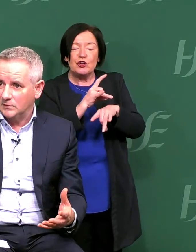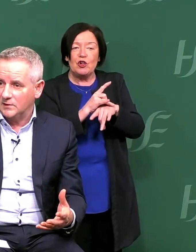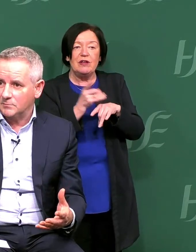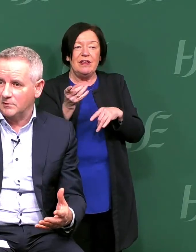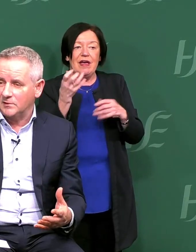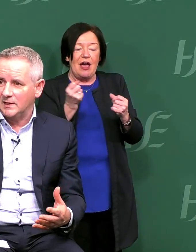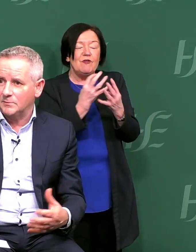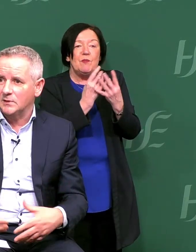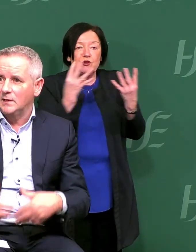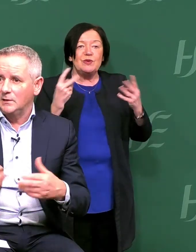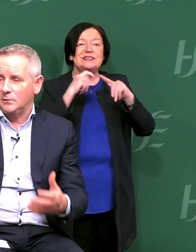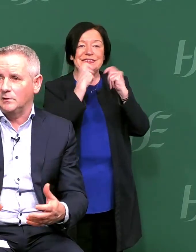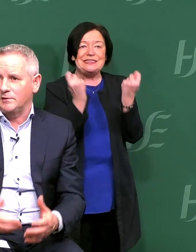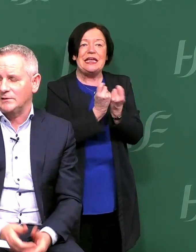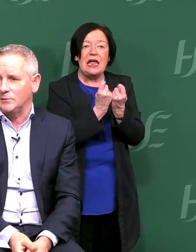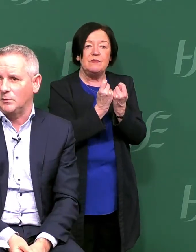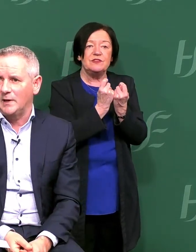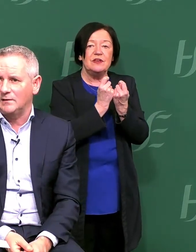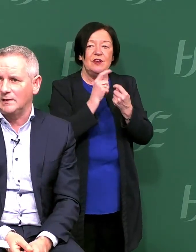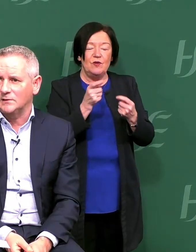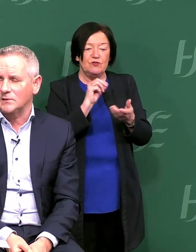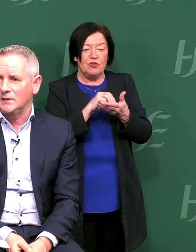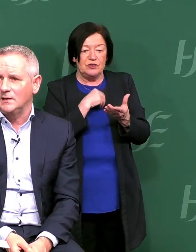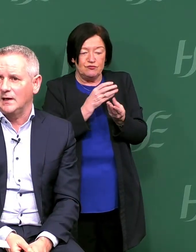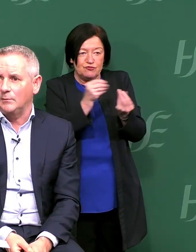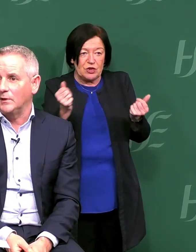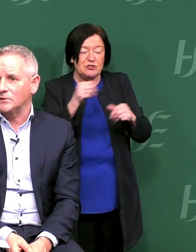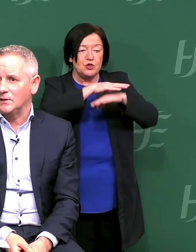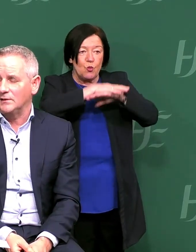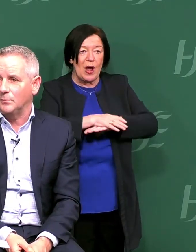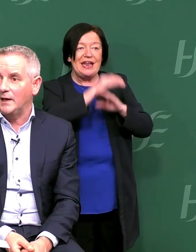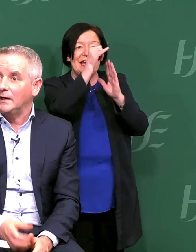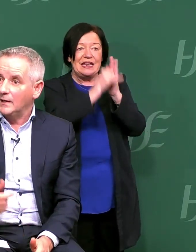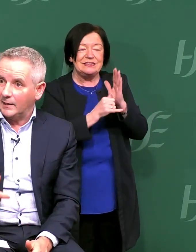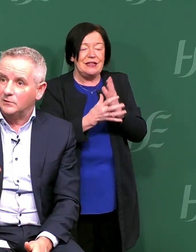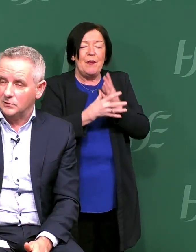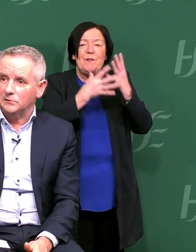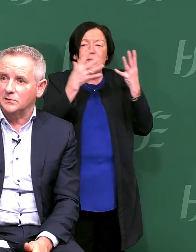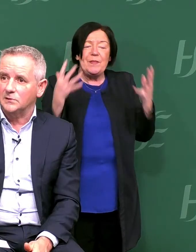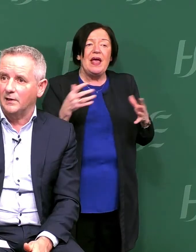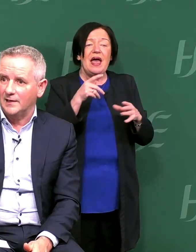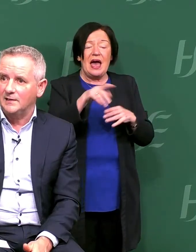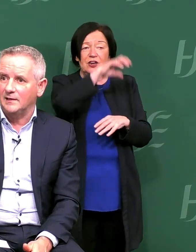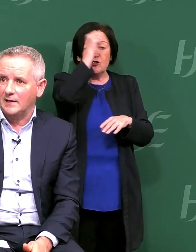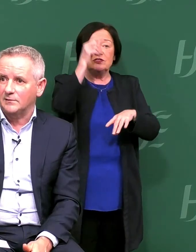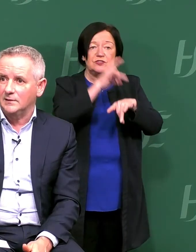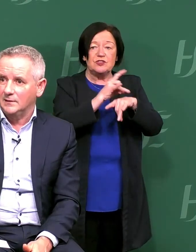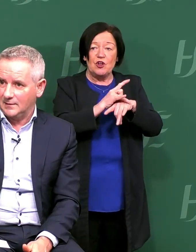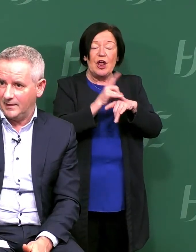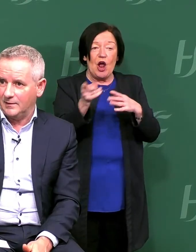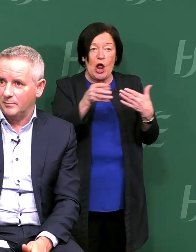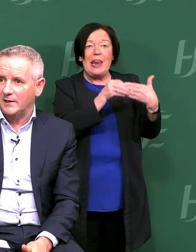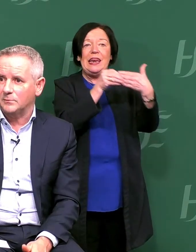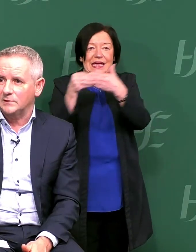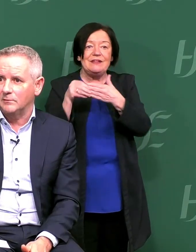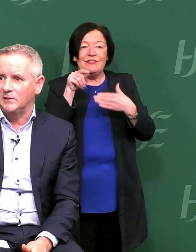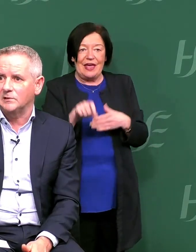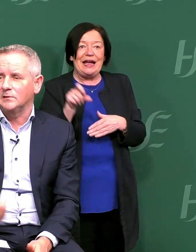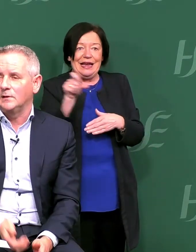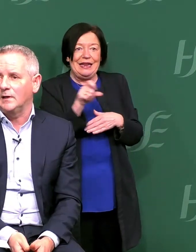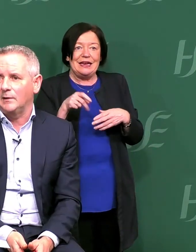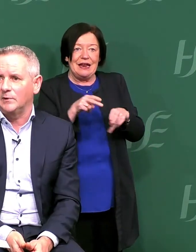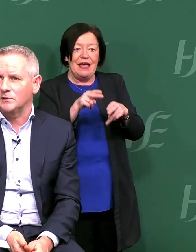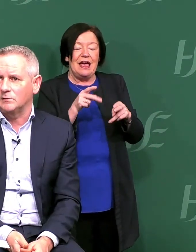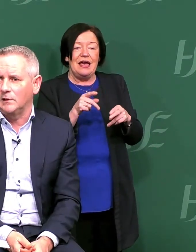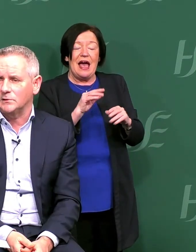are multidisciplinary teams who can address some of the waiting lists with us in a different way. And consultants are leading that clinical pathways